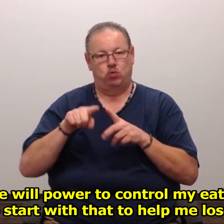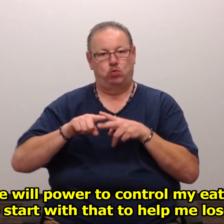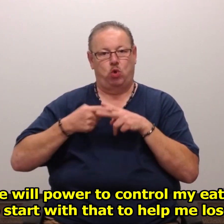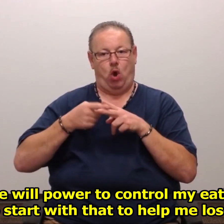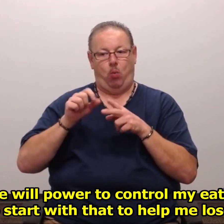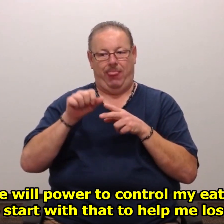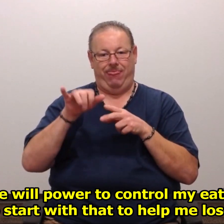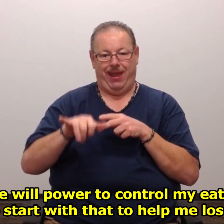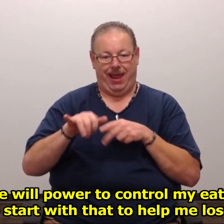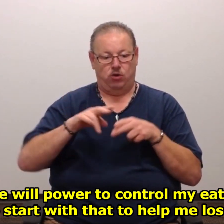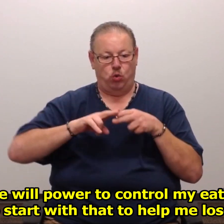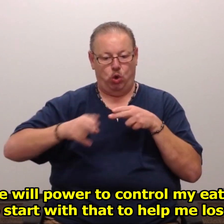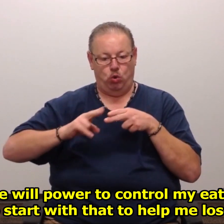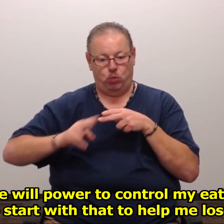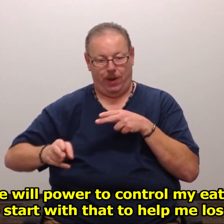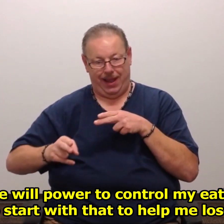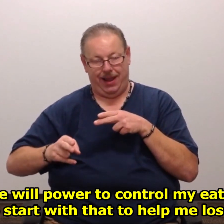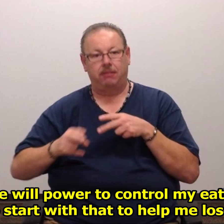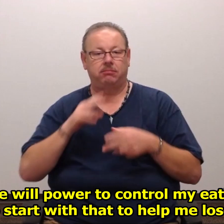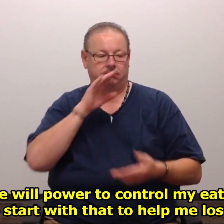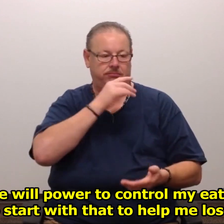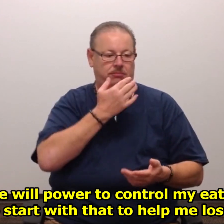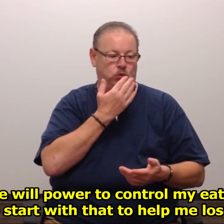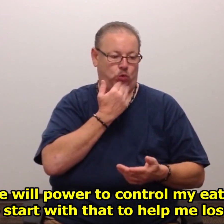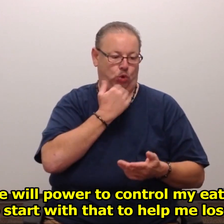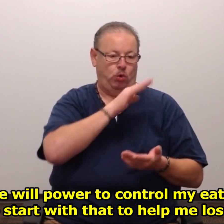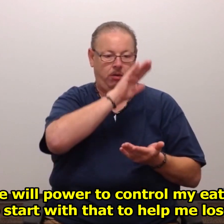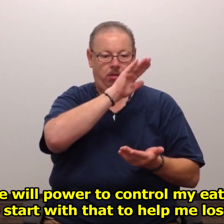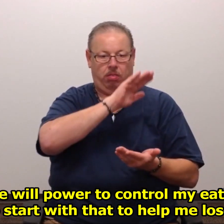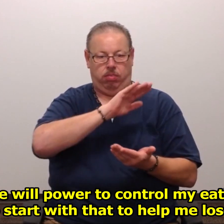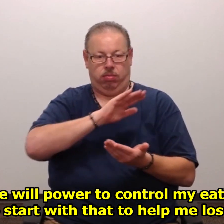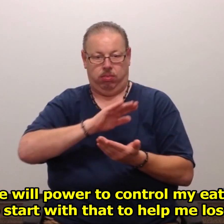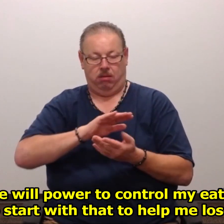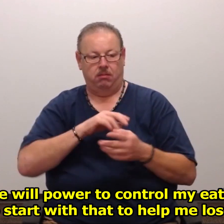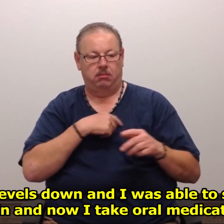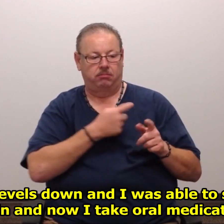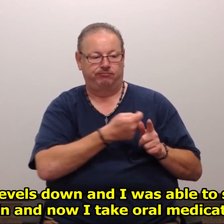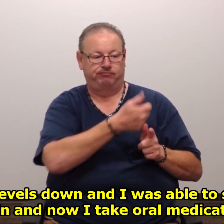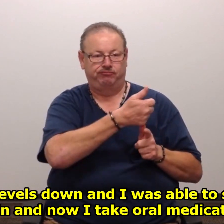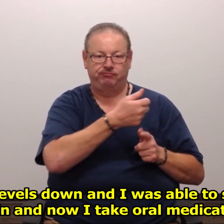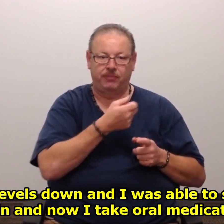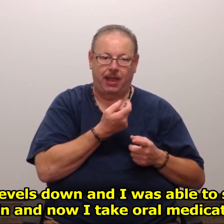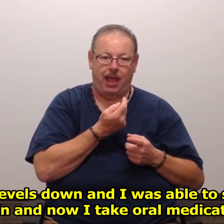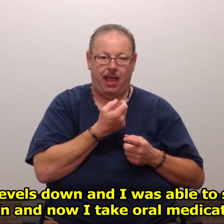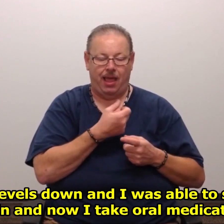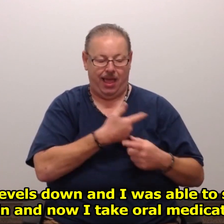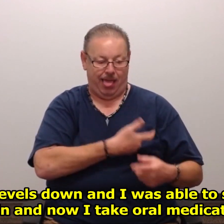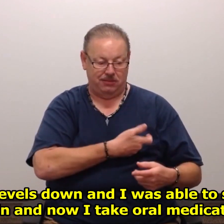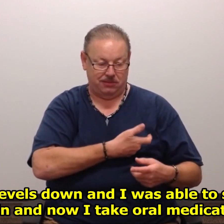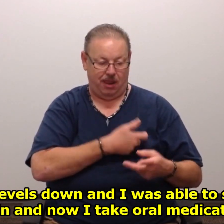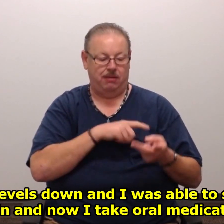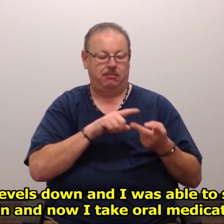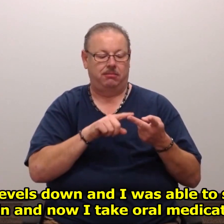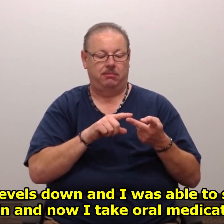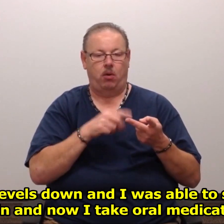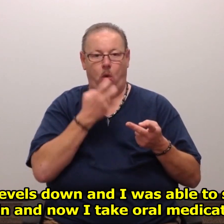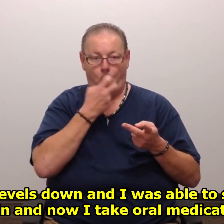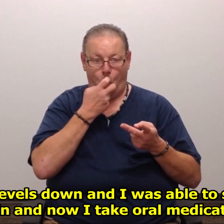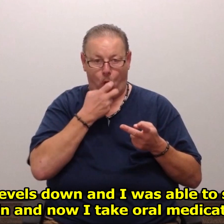eating habits, so I decided to start with that to help me lose weight. I got my sugar levels down, and I was able to